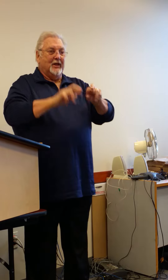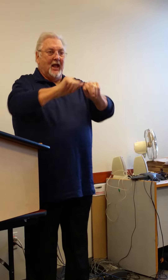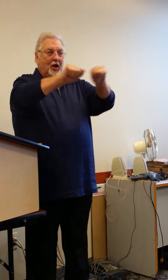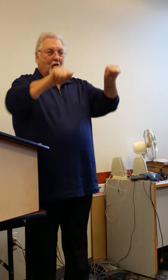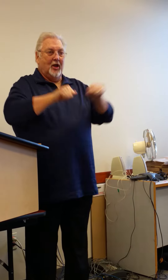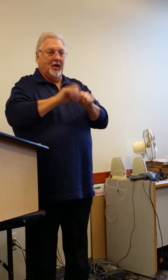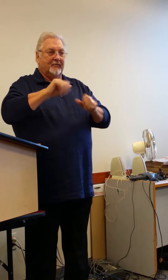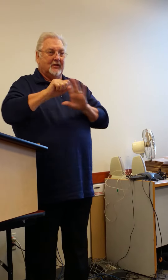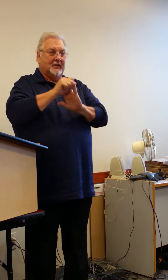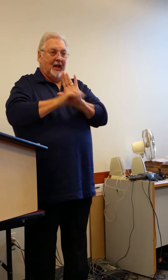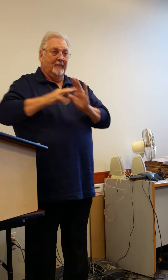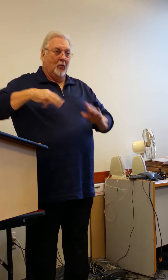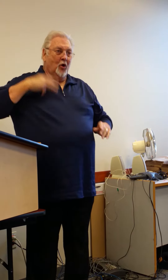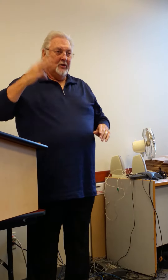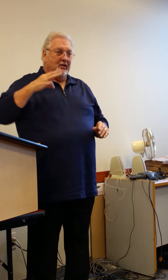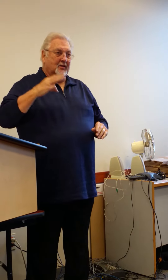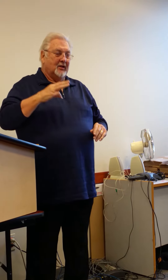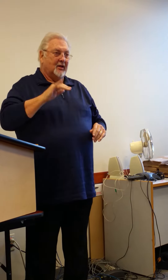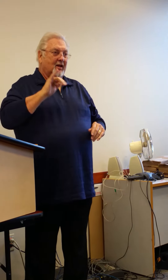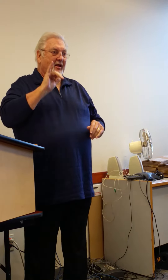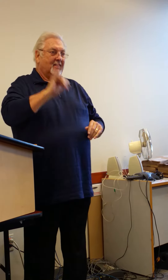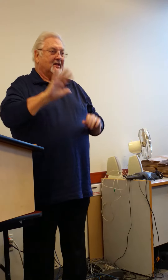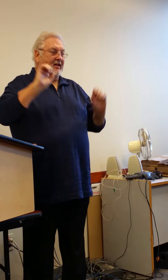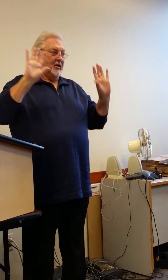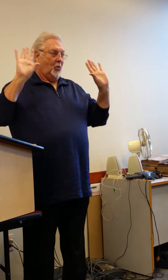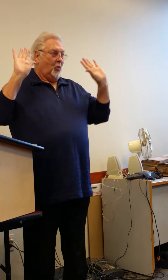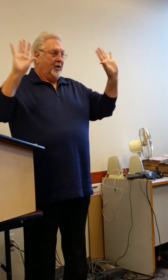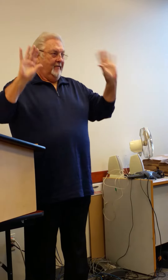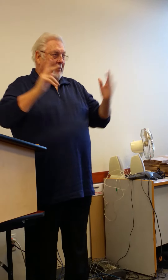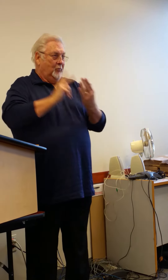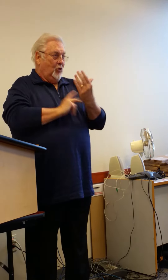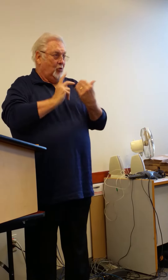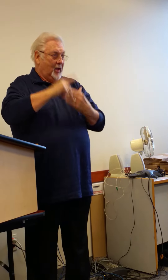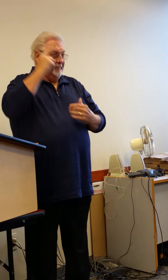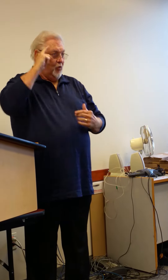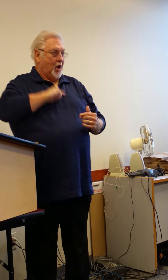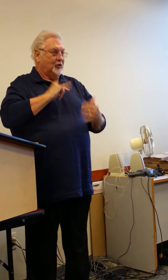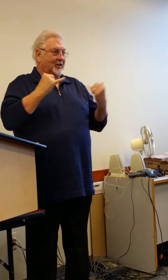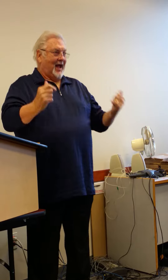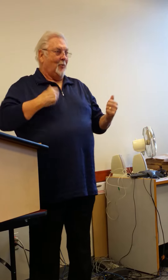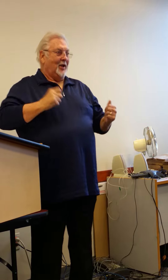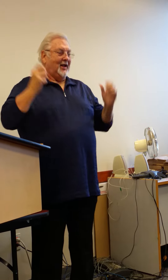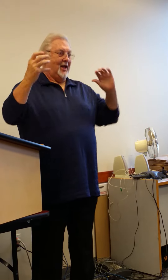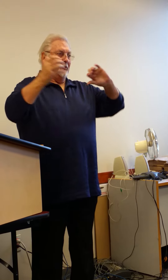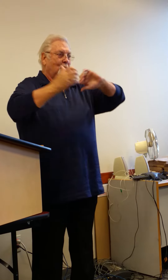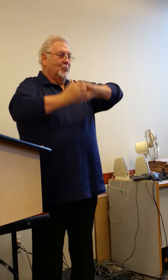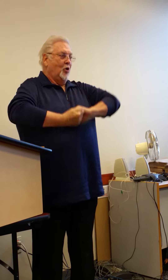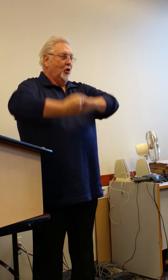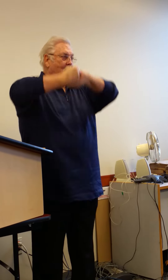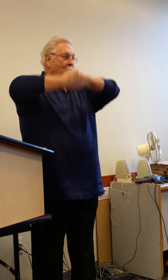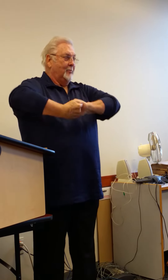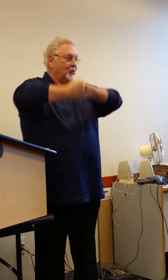everyone in every arena of the state of Washington, every area. It's just such a wonderful program for us now that we can